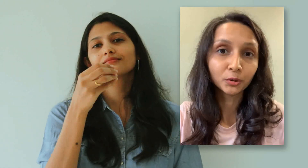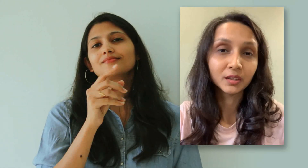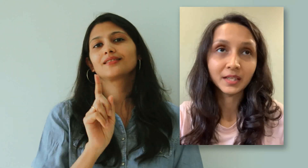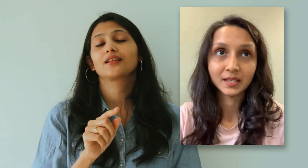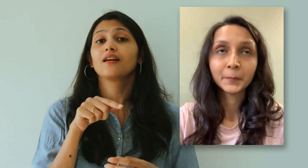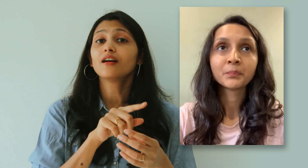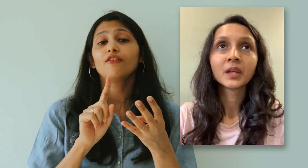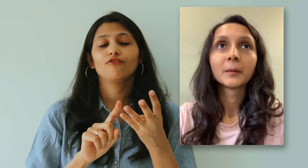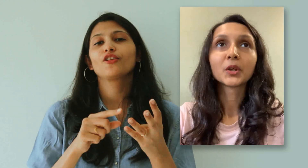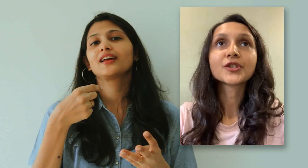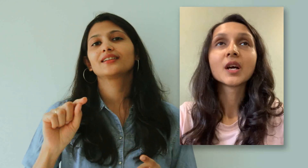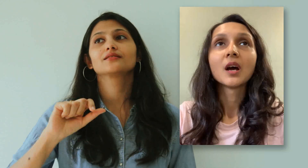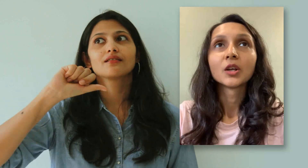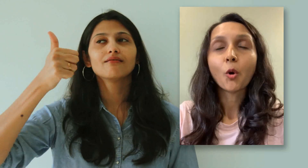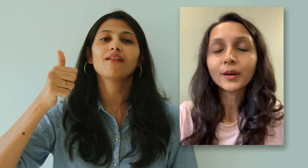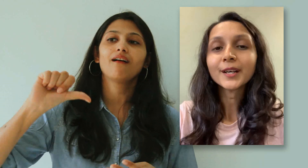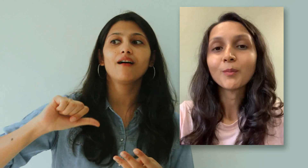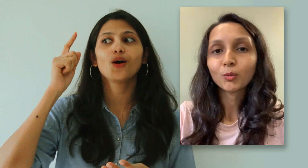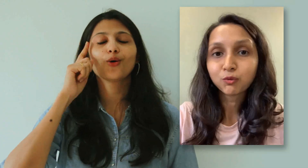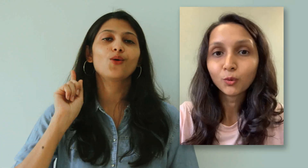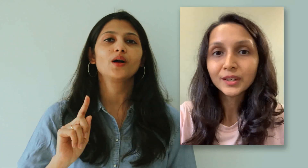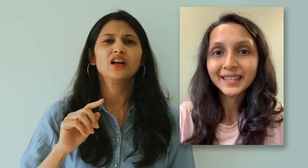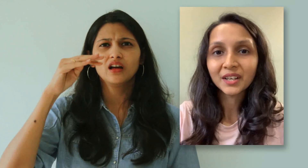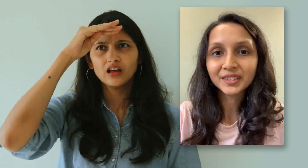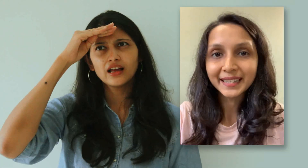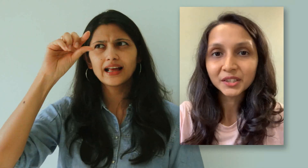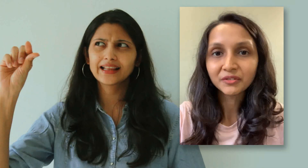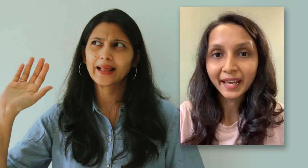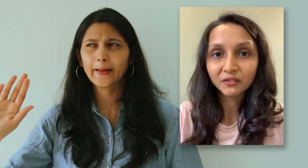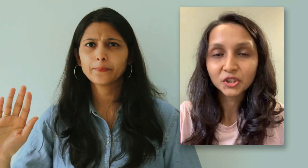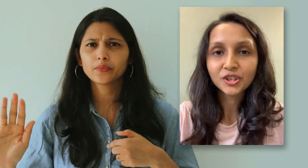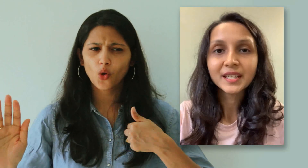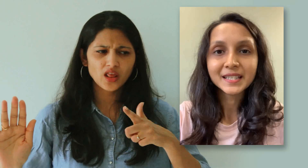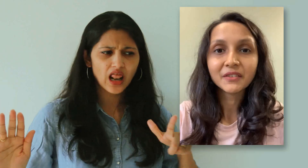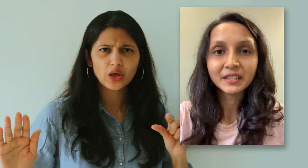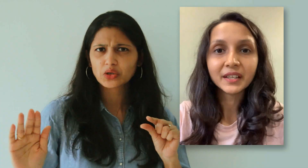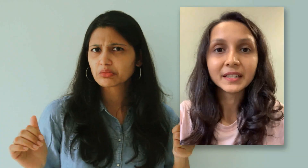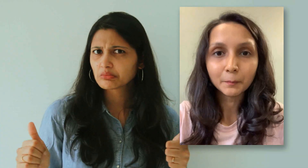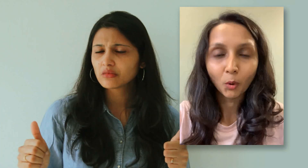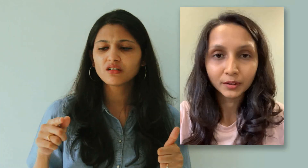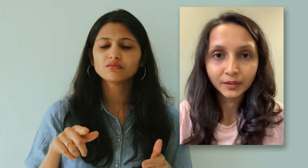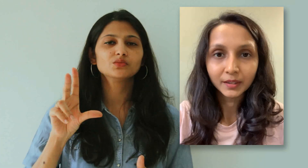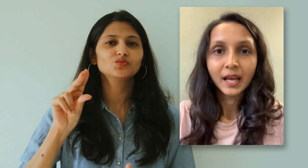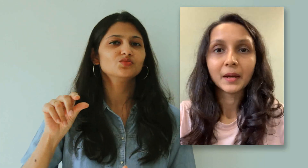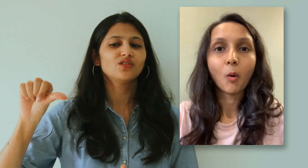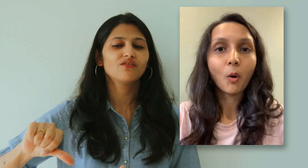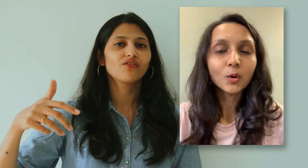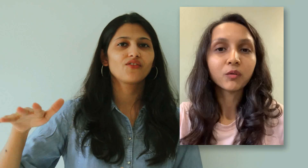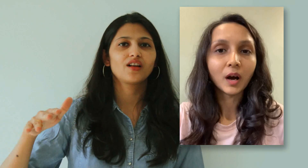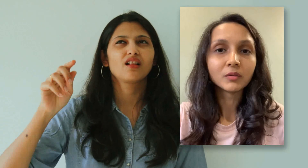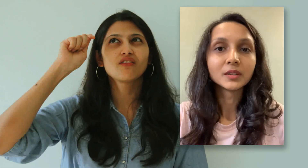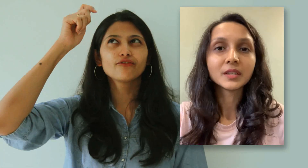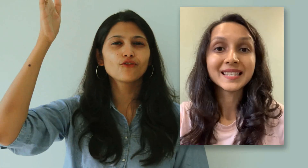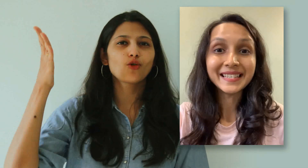the fourth test. Because talking about food in our native language is very, very important. All